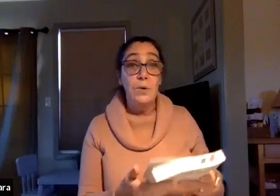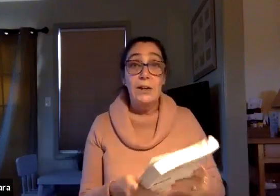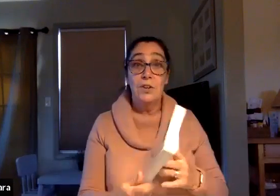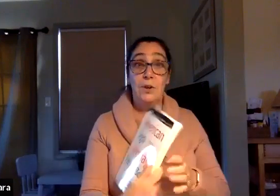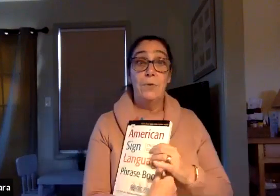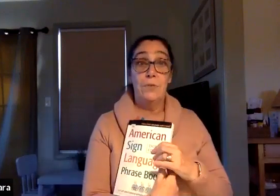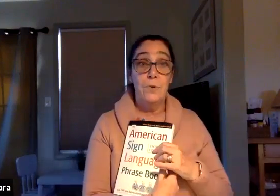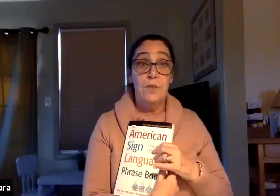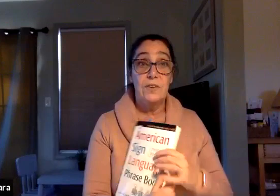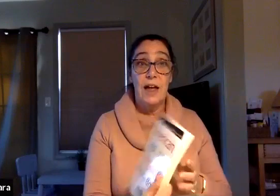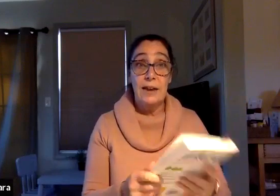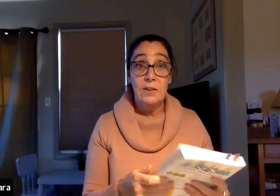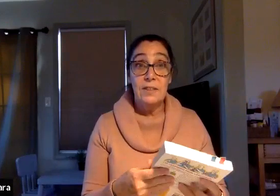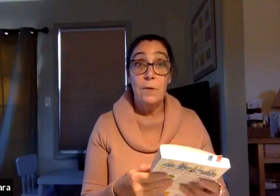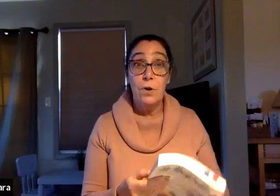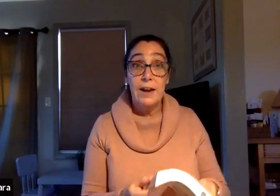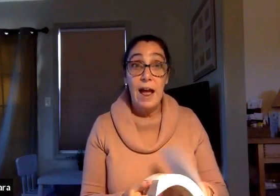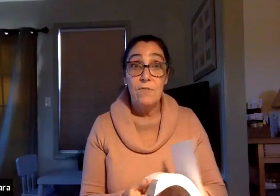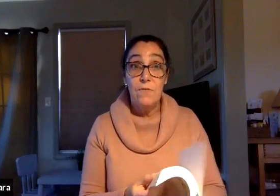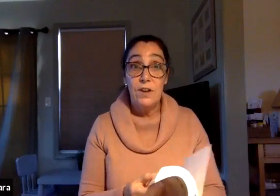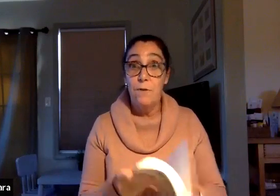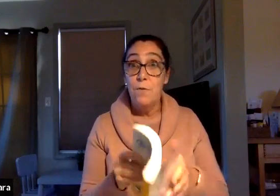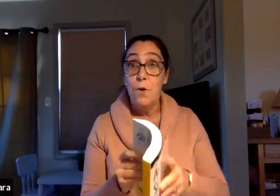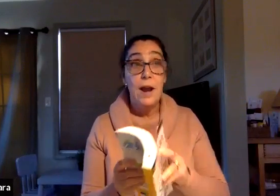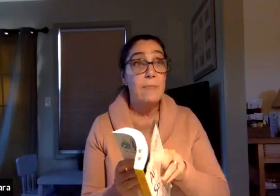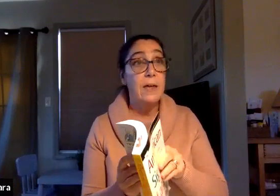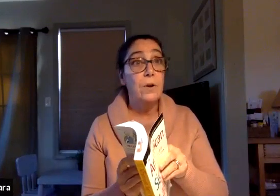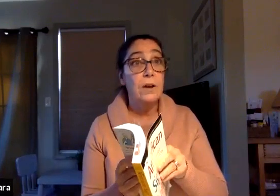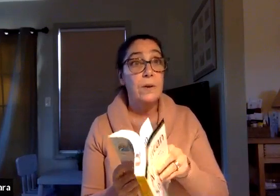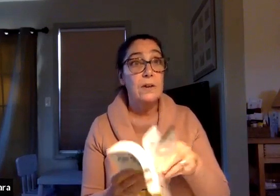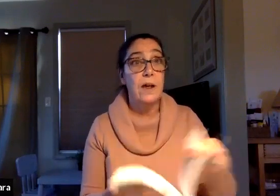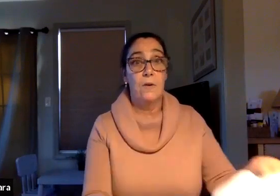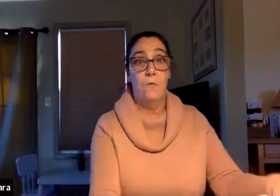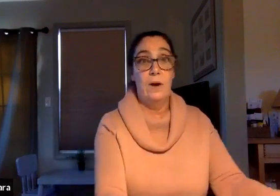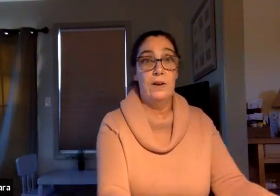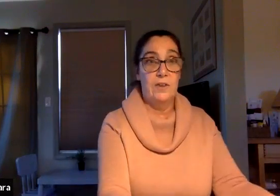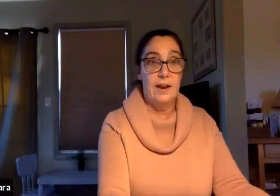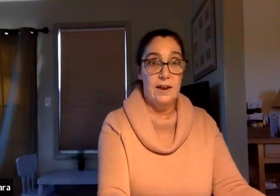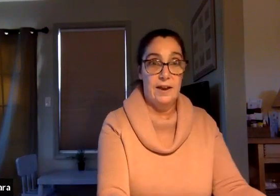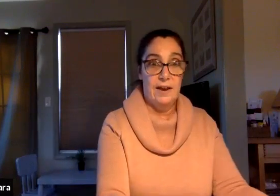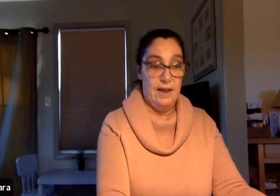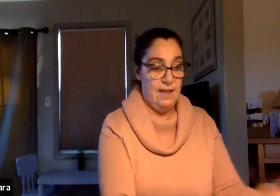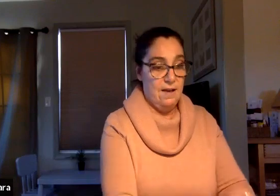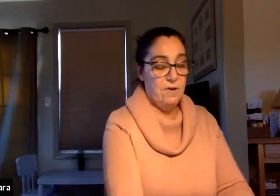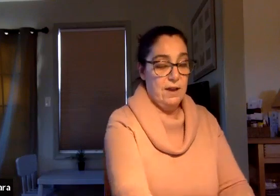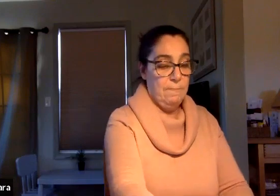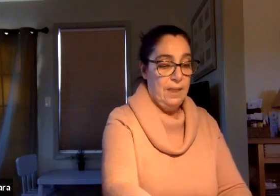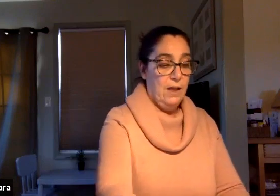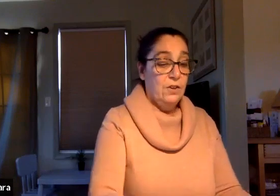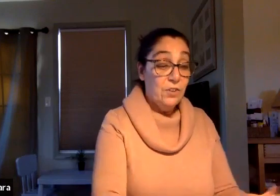is go through the signs that we're going to have the video for, and then we're going to be done. What do you say? Okay. So